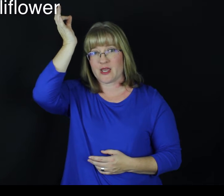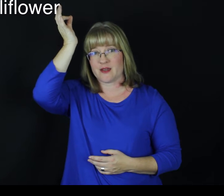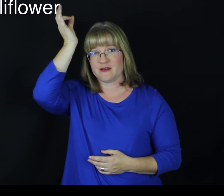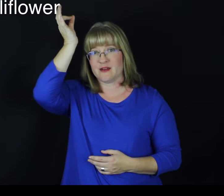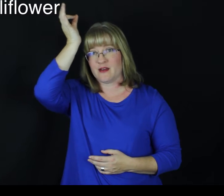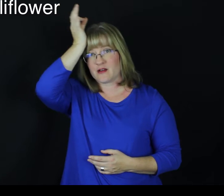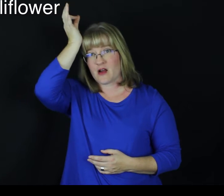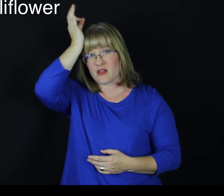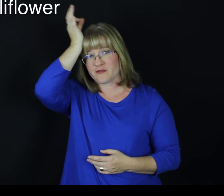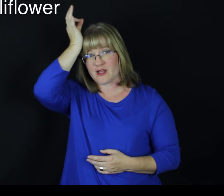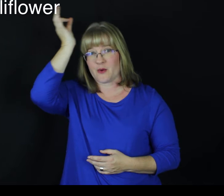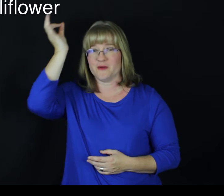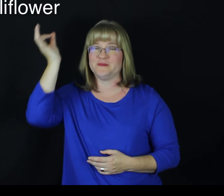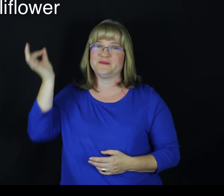head. Cauliflower.